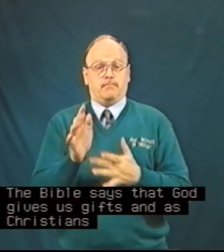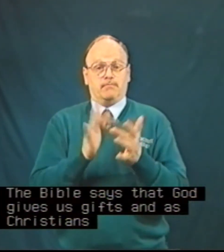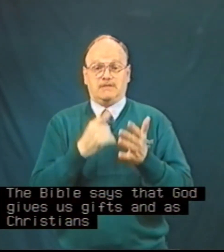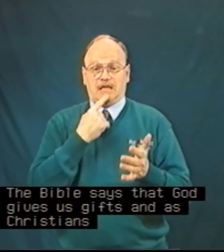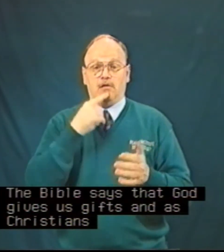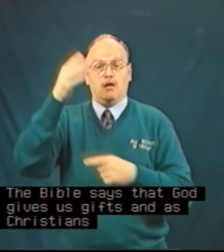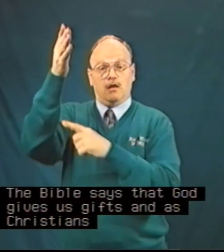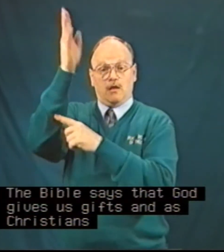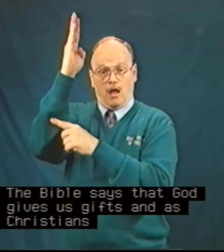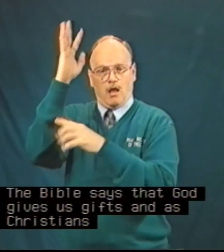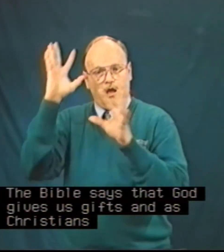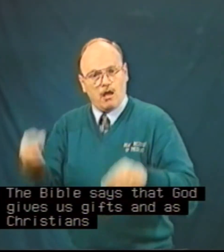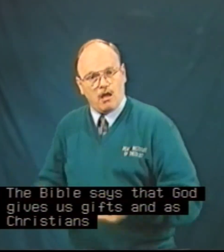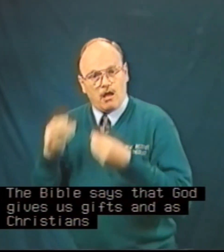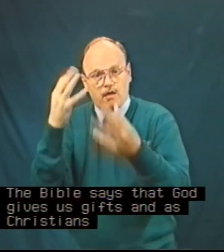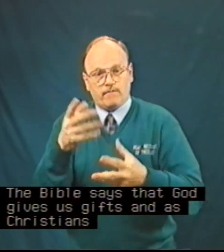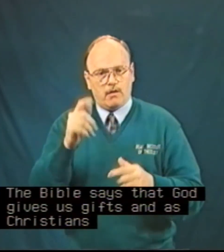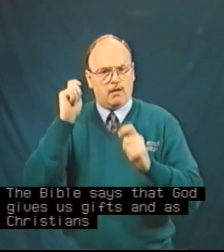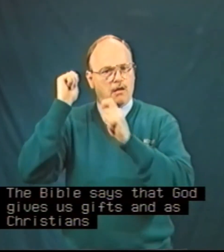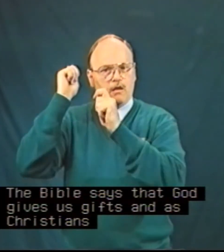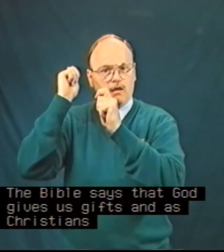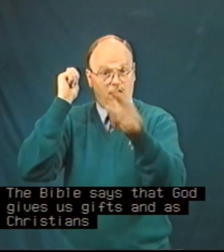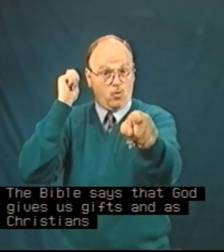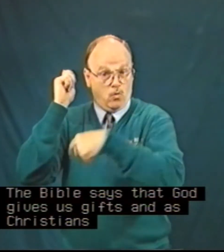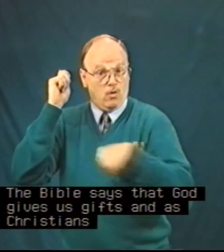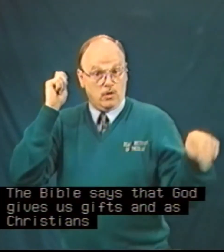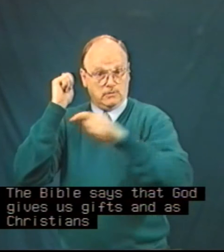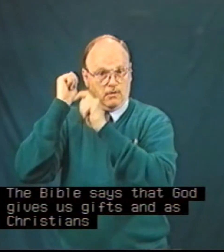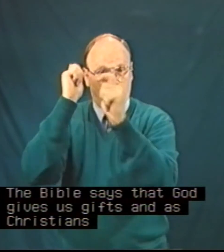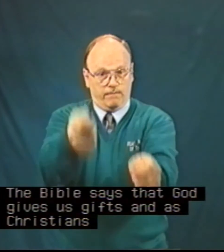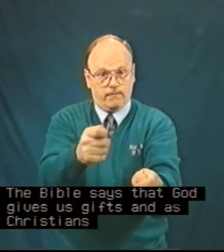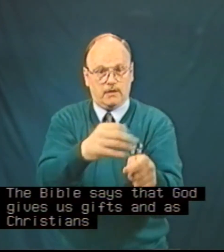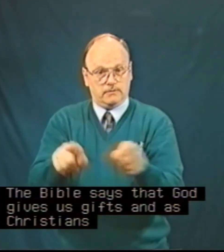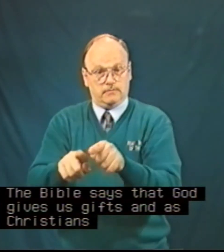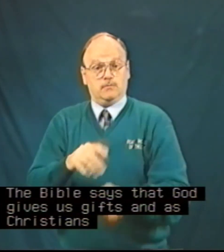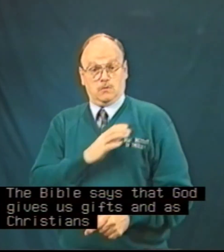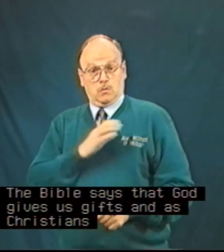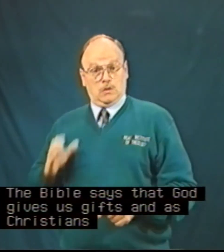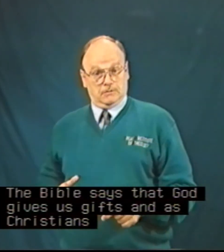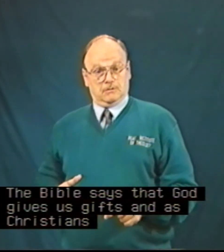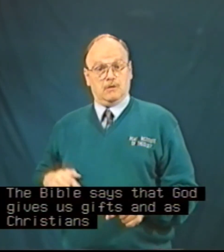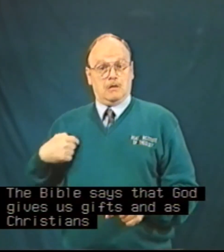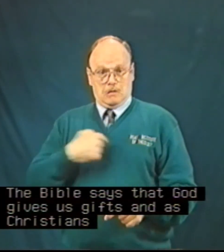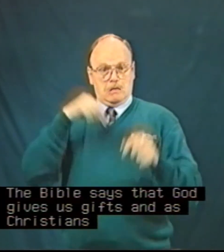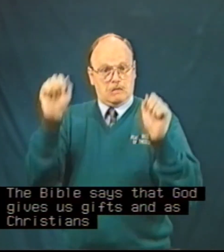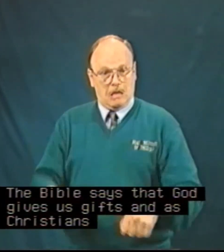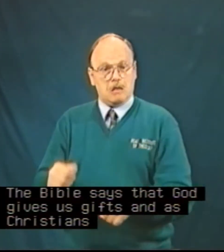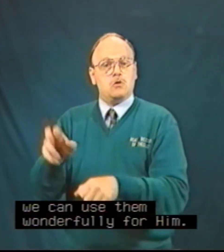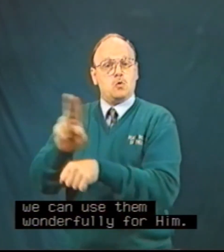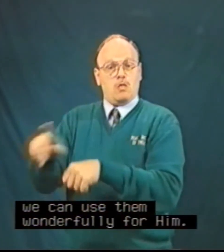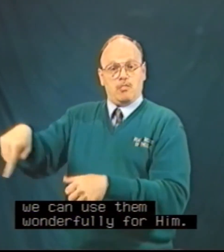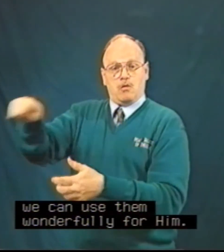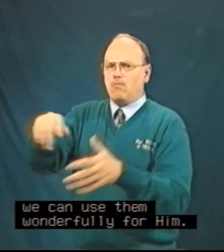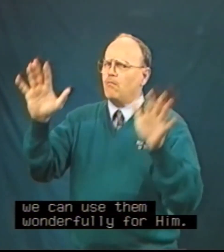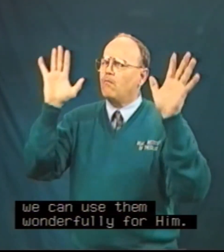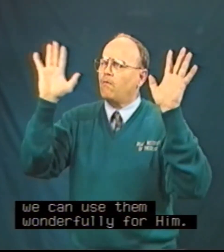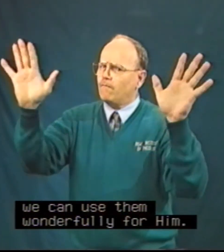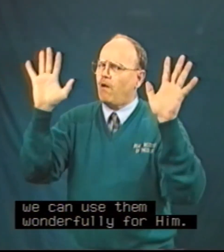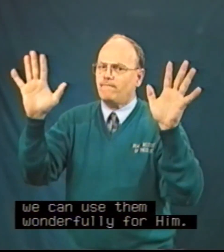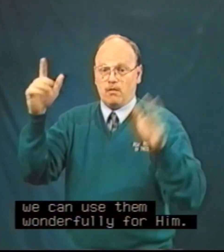The Bible says that God gives us gifts and as Christians, we can use them